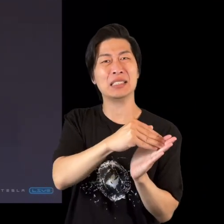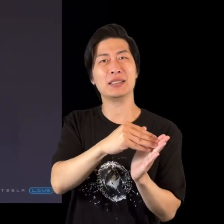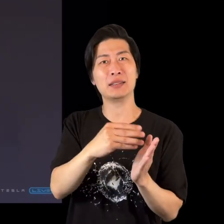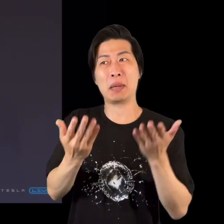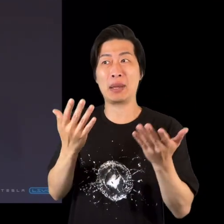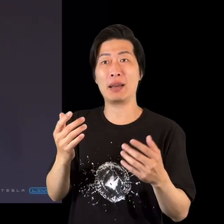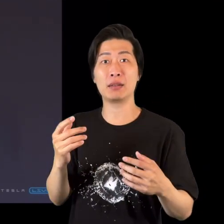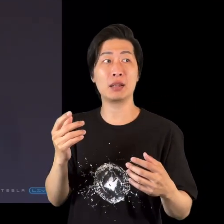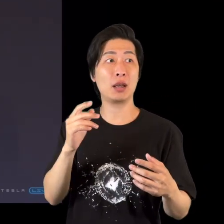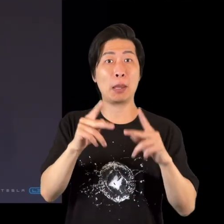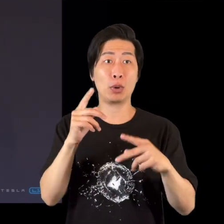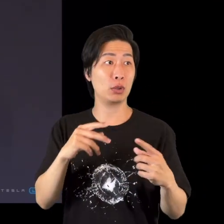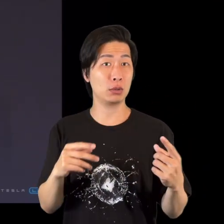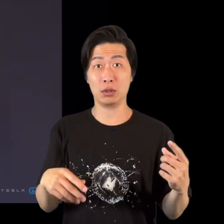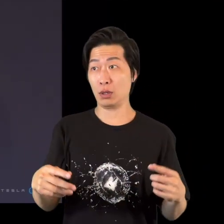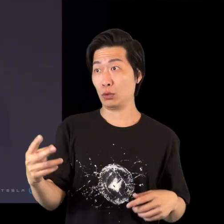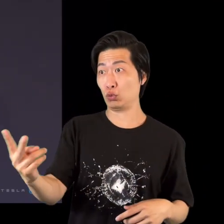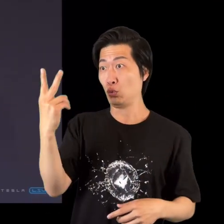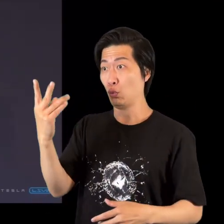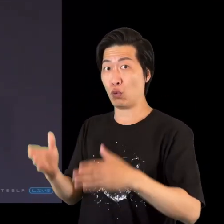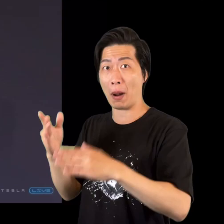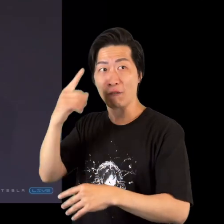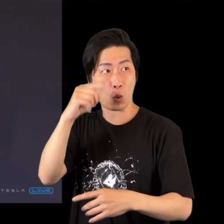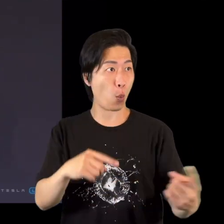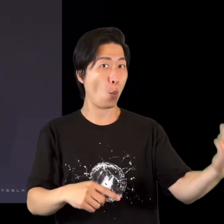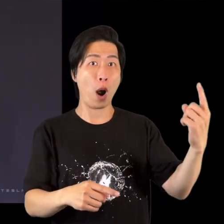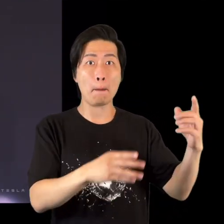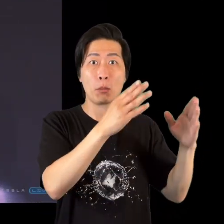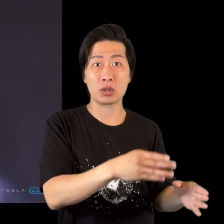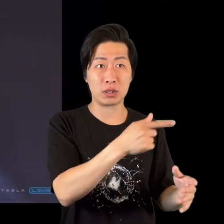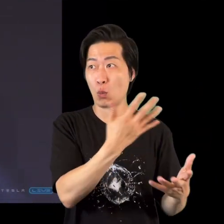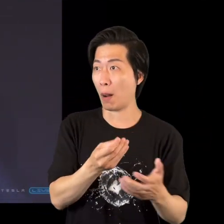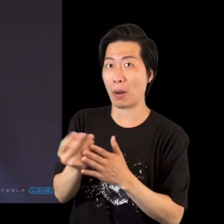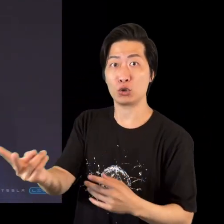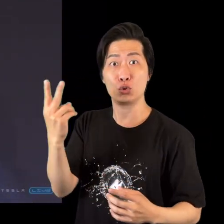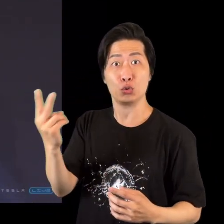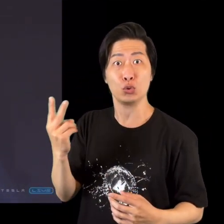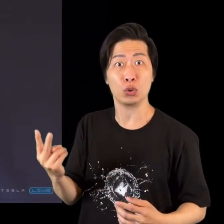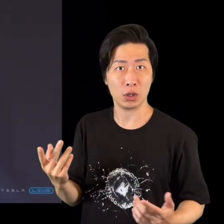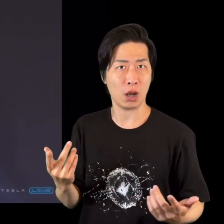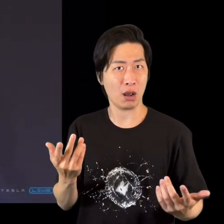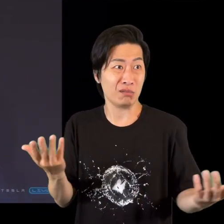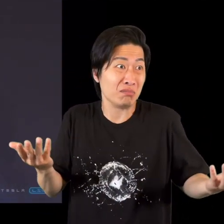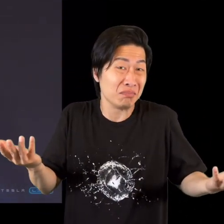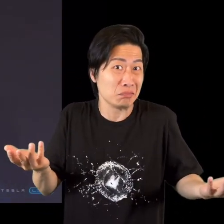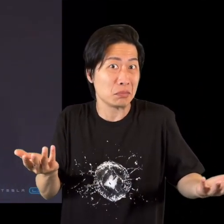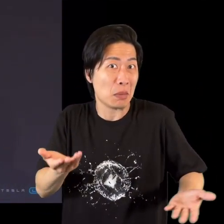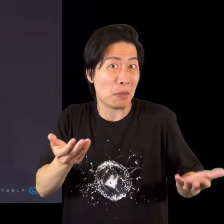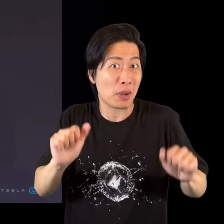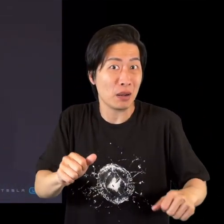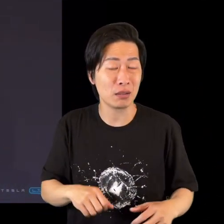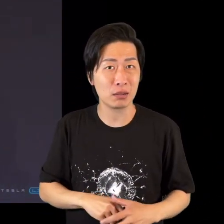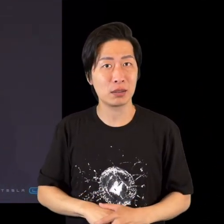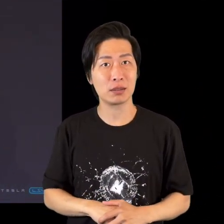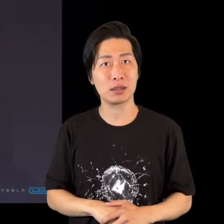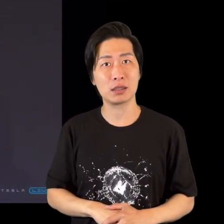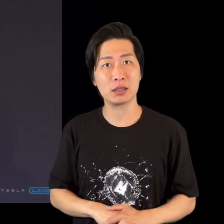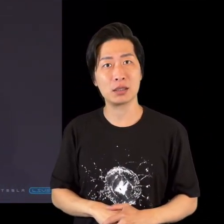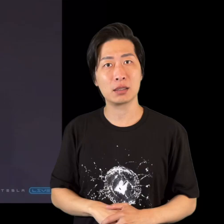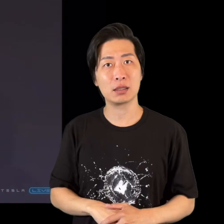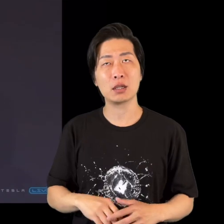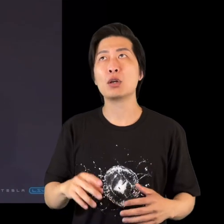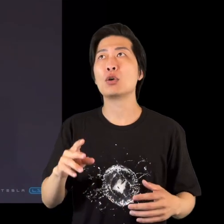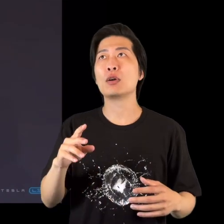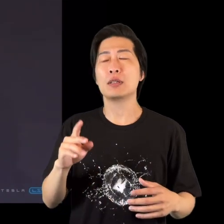It might be 20 billion units if the ratio is, say, 2 to 1 on people, humanoid robots versus people. It might actually